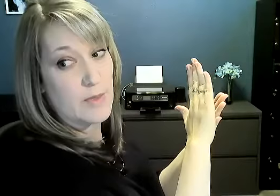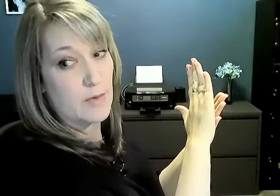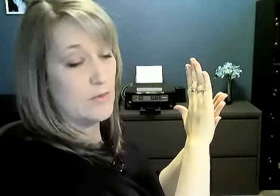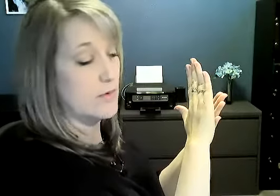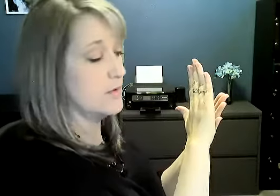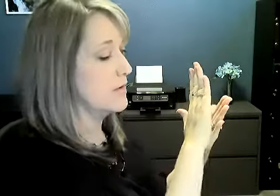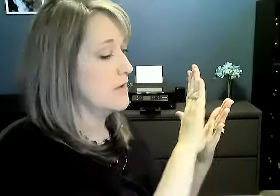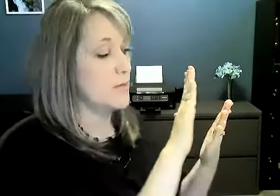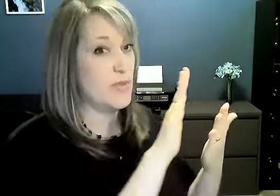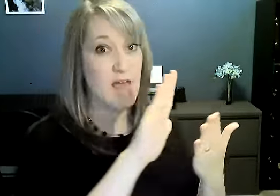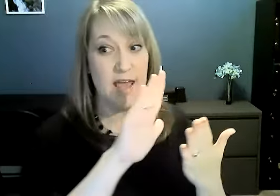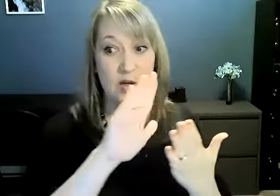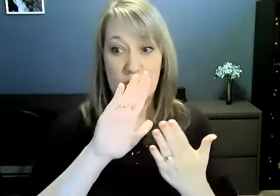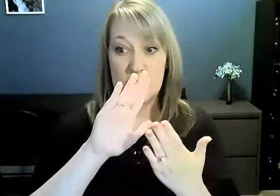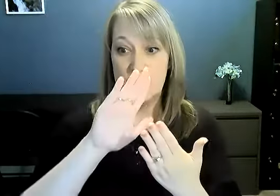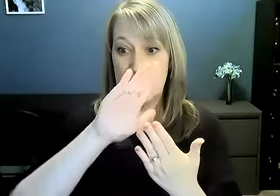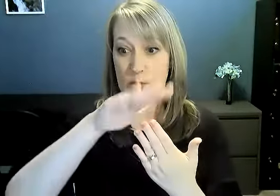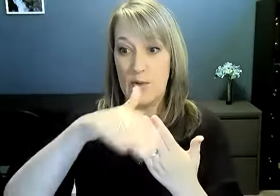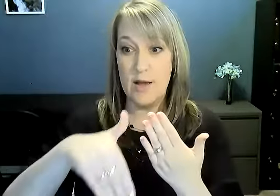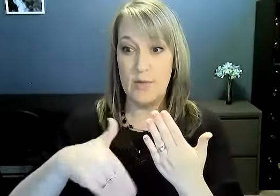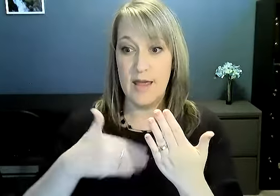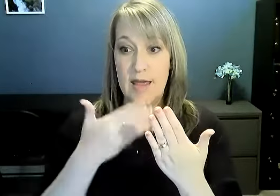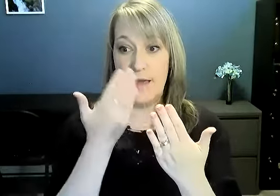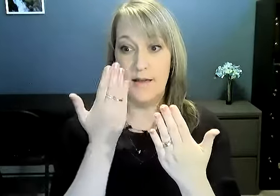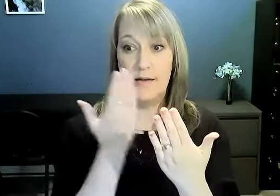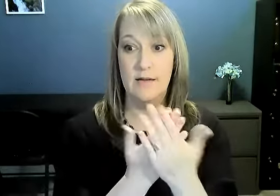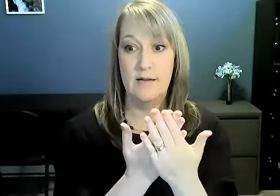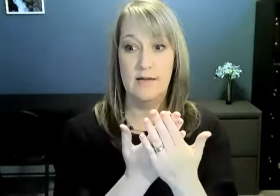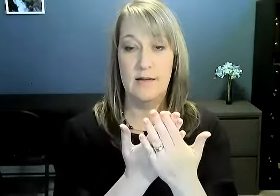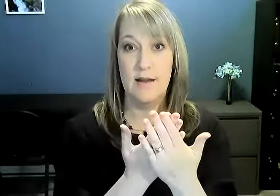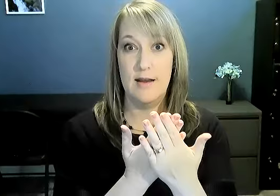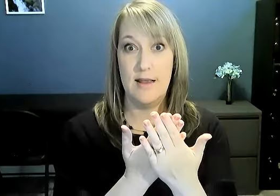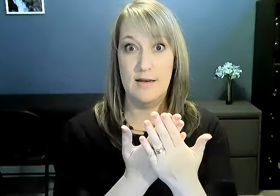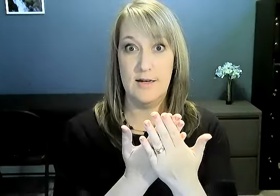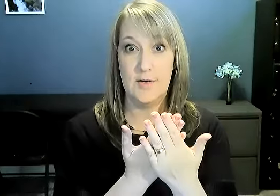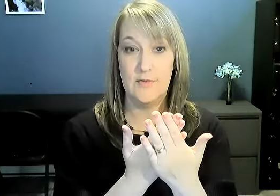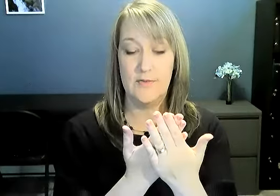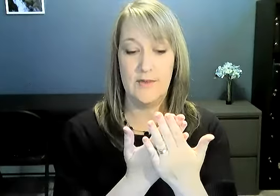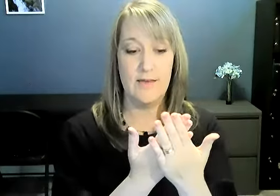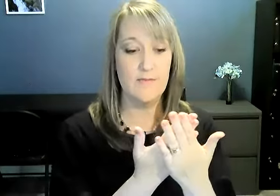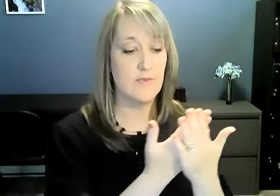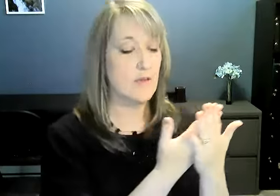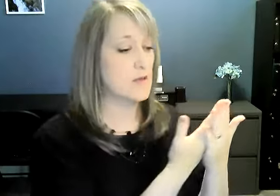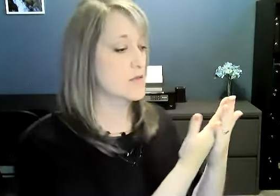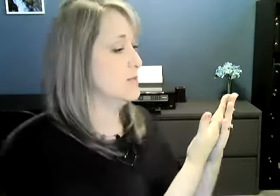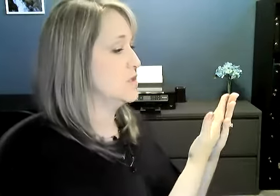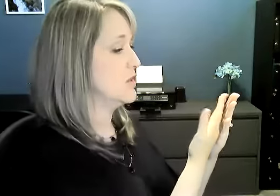you, but then you're going to bring it around the hand and end here, okay? So let me show you that